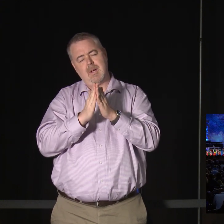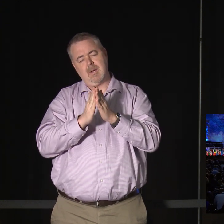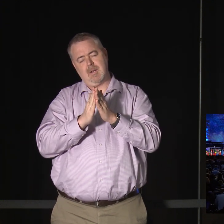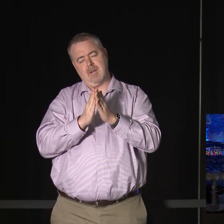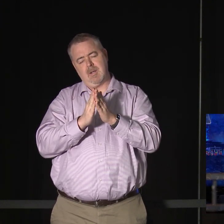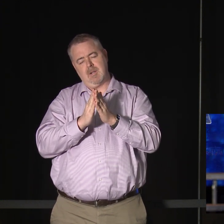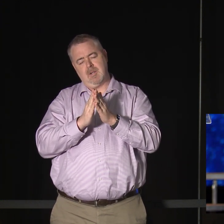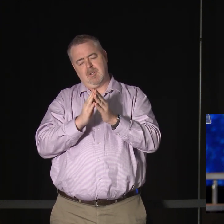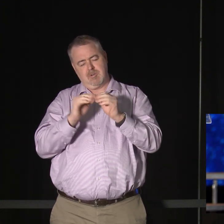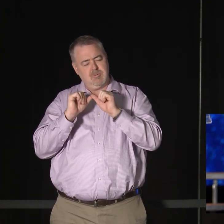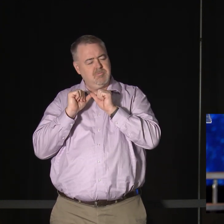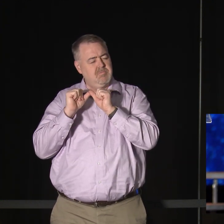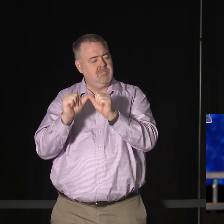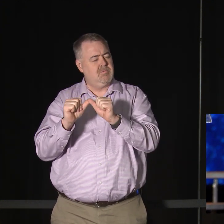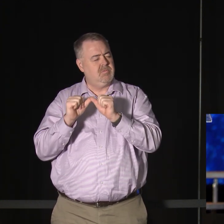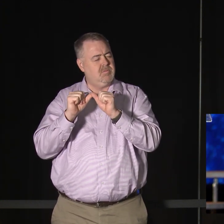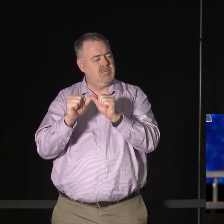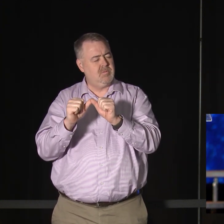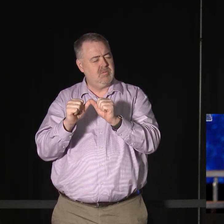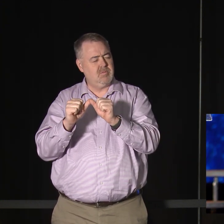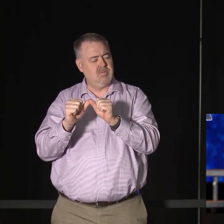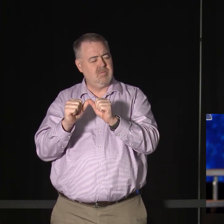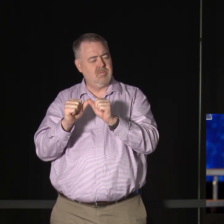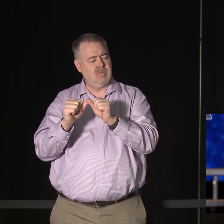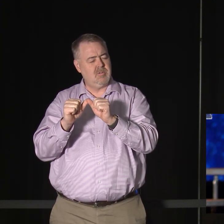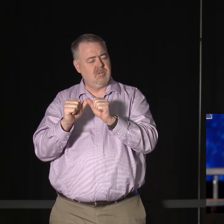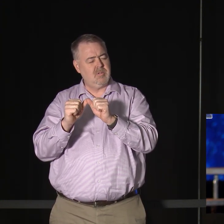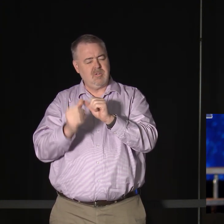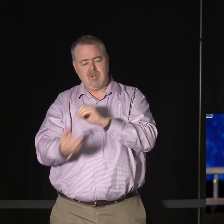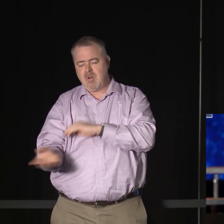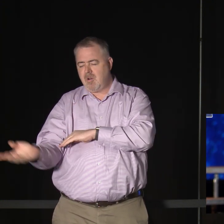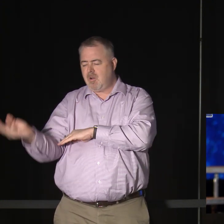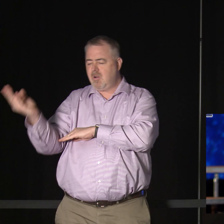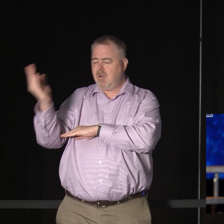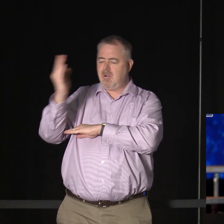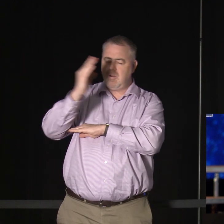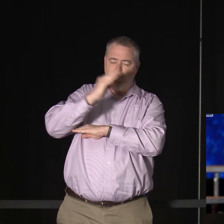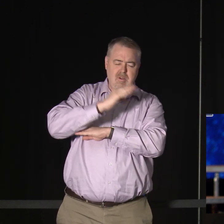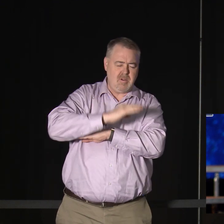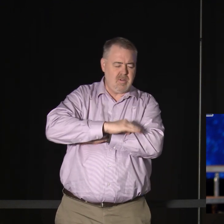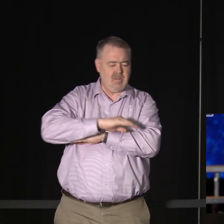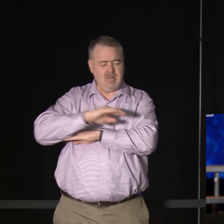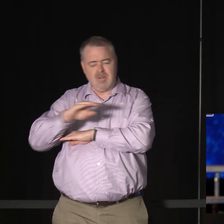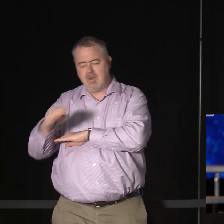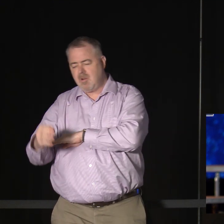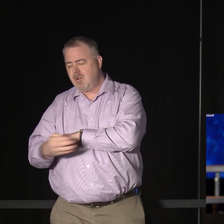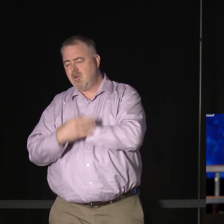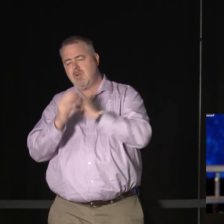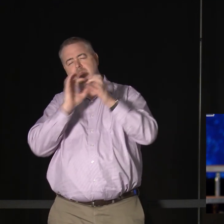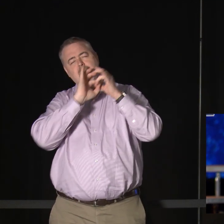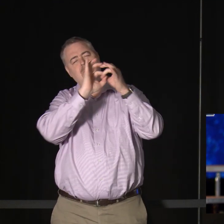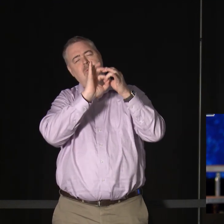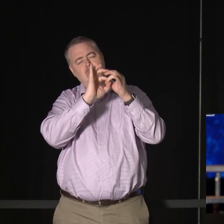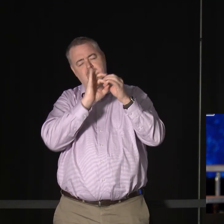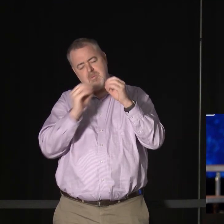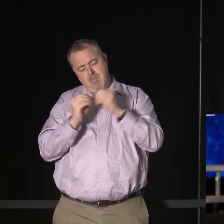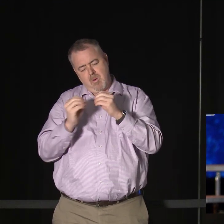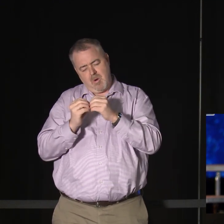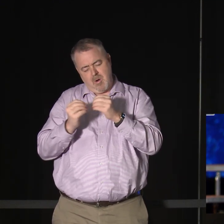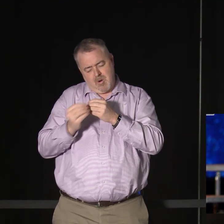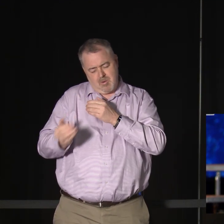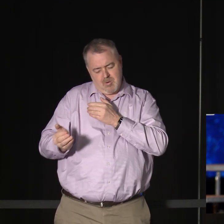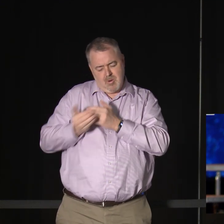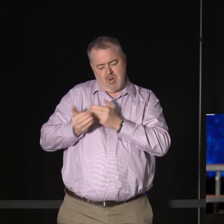spend each and every waking hours of the day with you, may you draw us closer and closer and closer to your heart, O